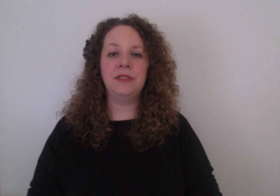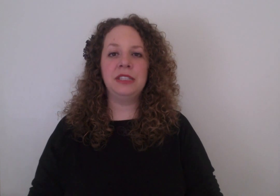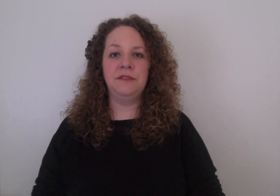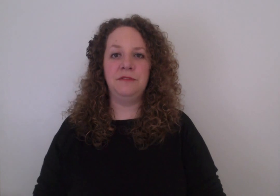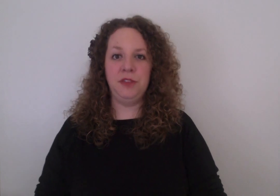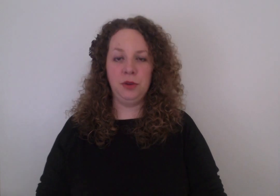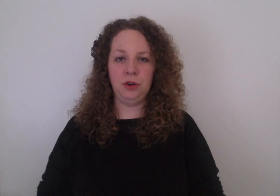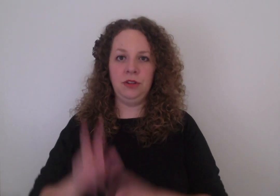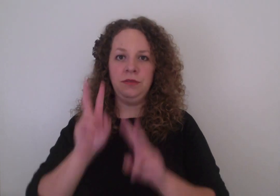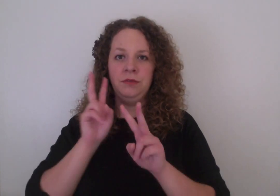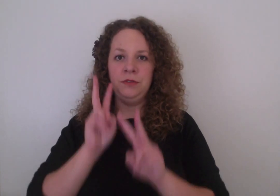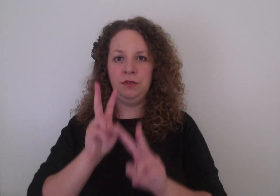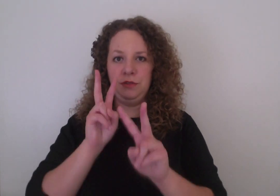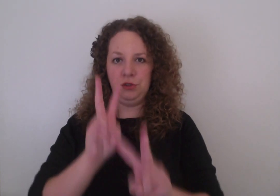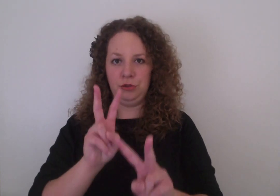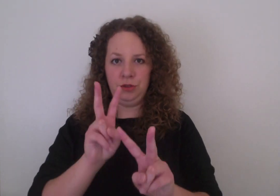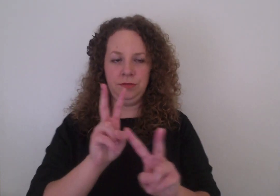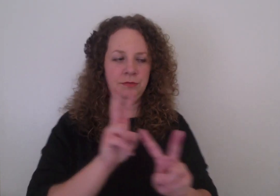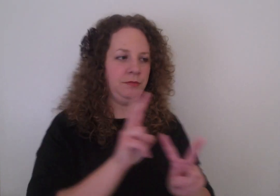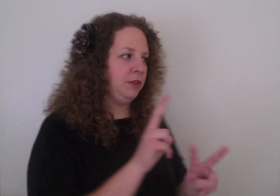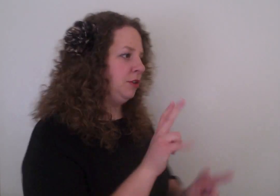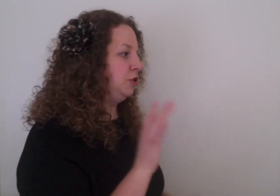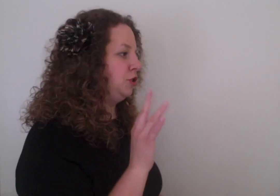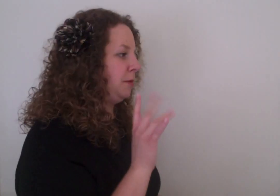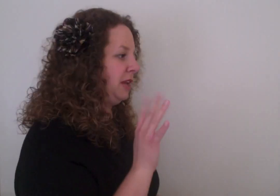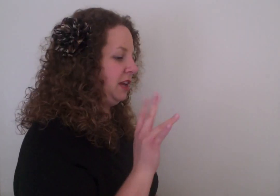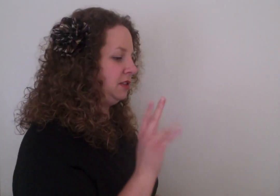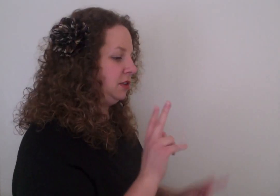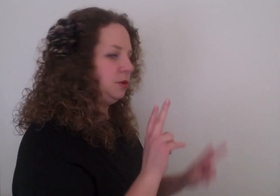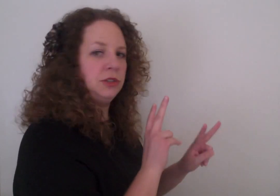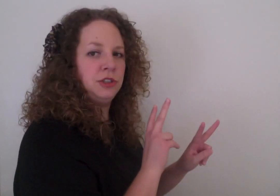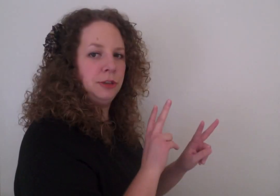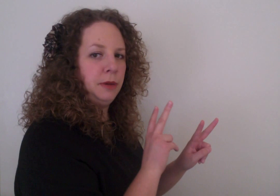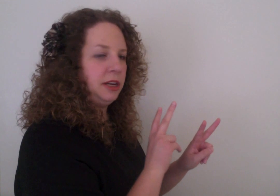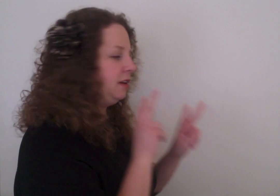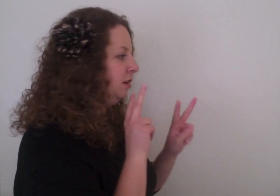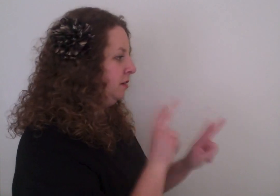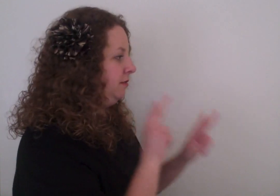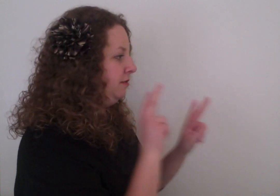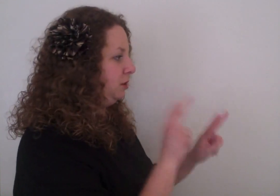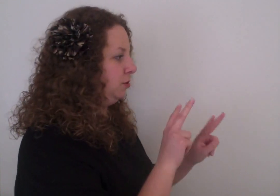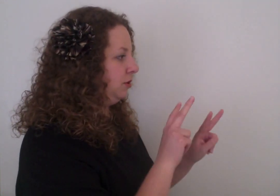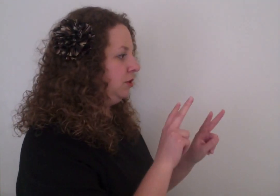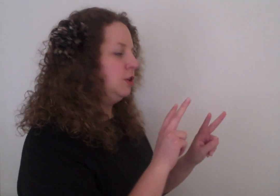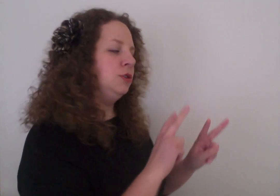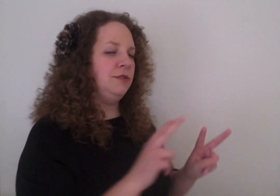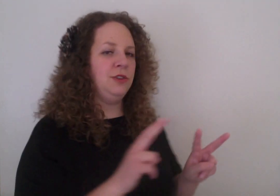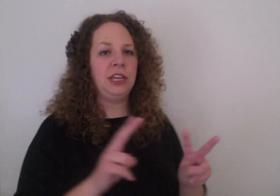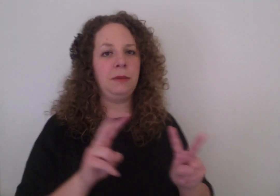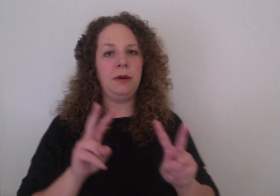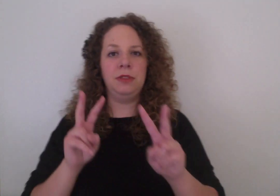sign funeral. Funeral. Your dominant hand is closest to your body. Funeral. So if you think about when they have